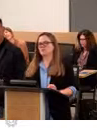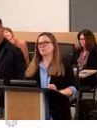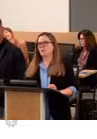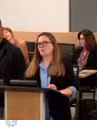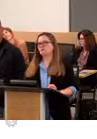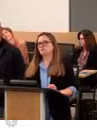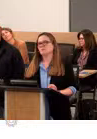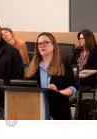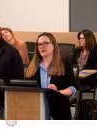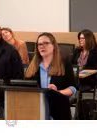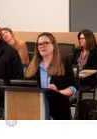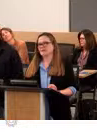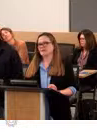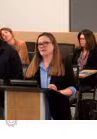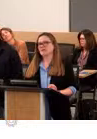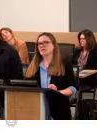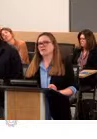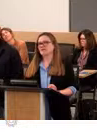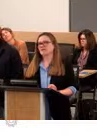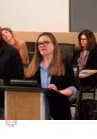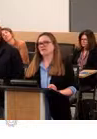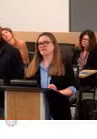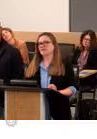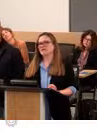it's important because